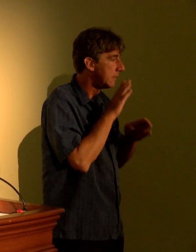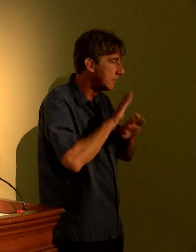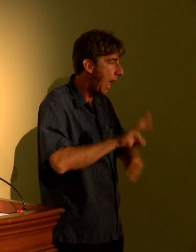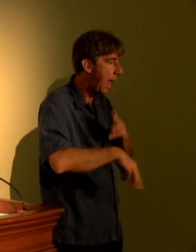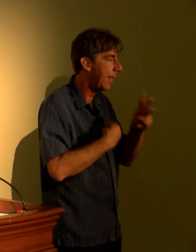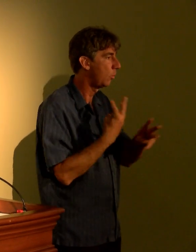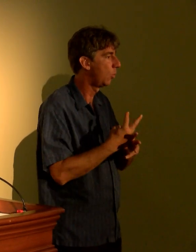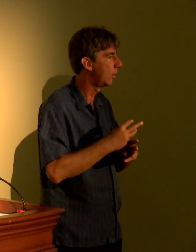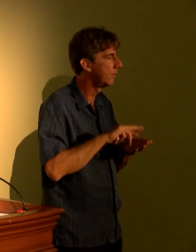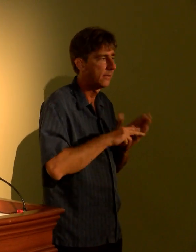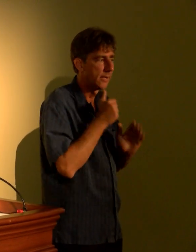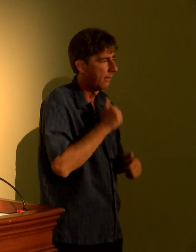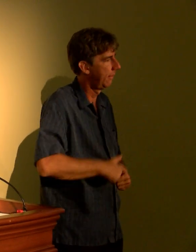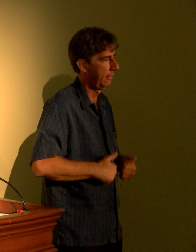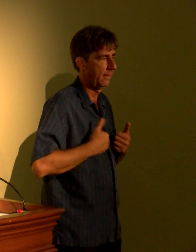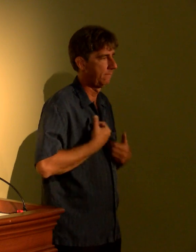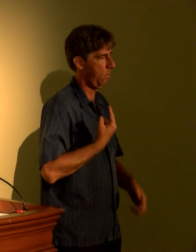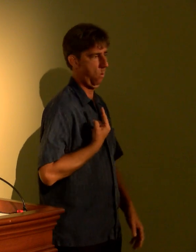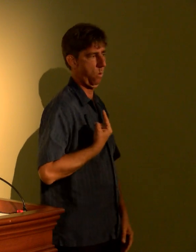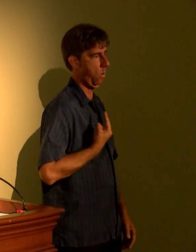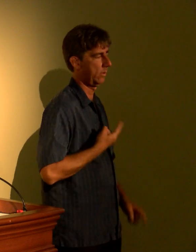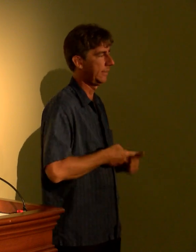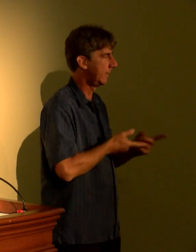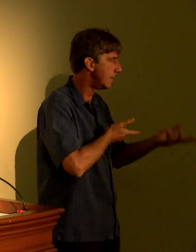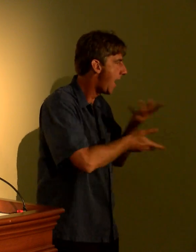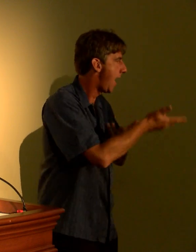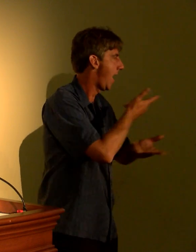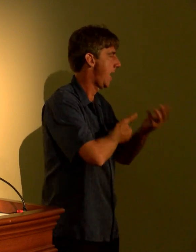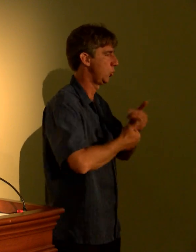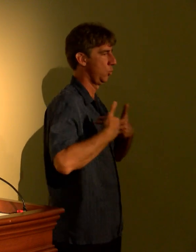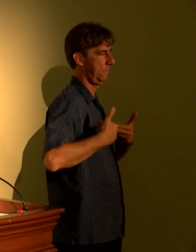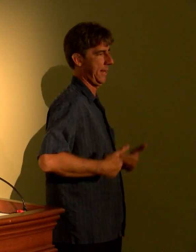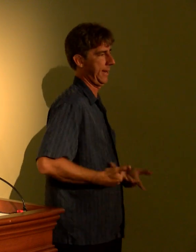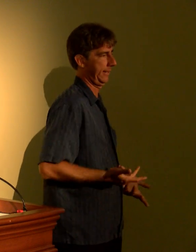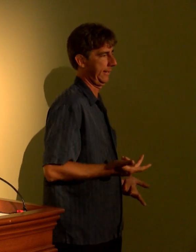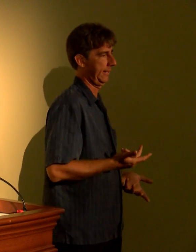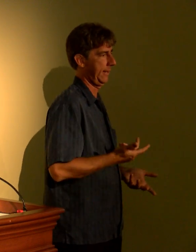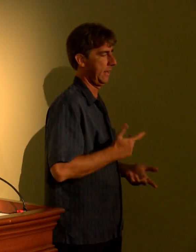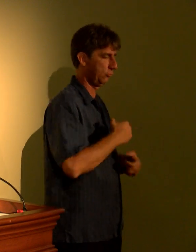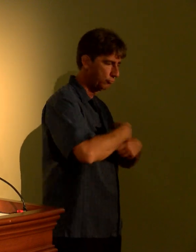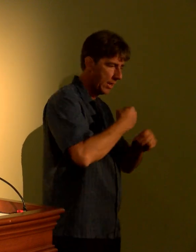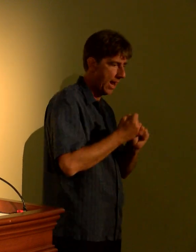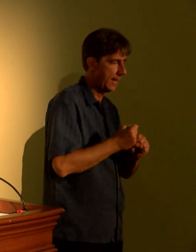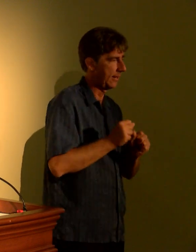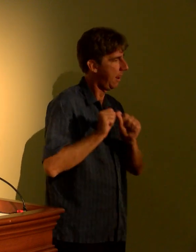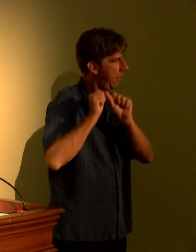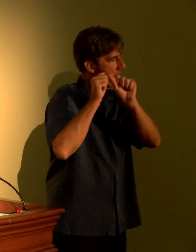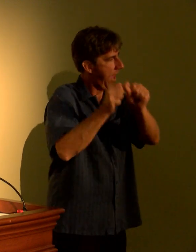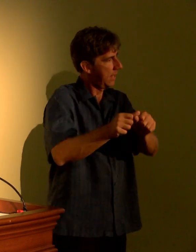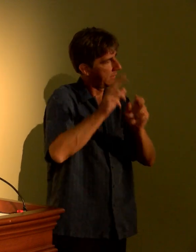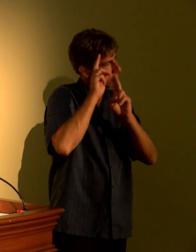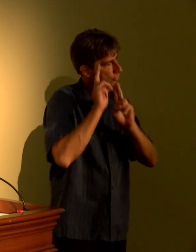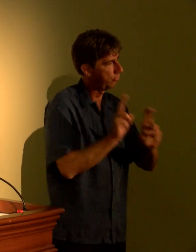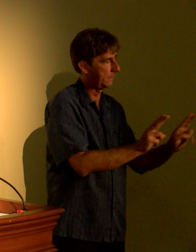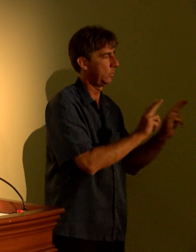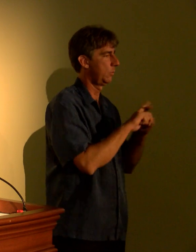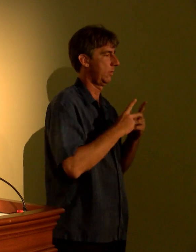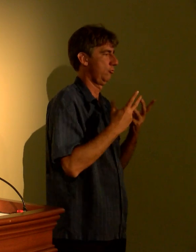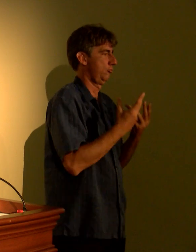world. Rather, he engaged humanity and created a lasting tribute to the gentler side of human